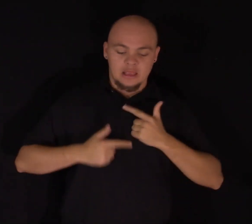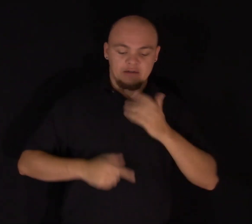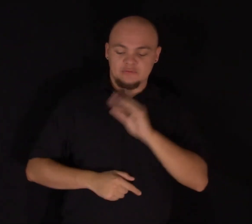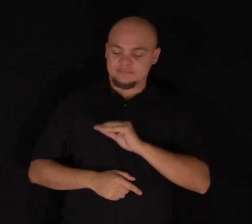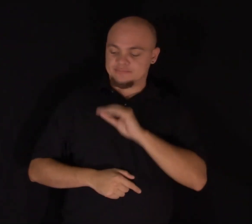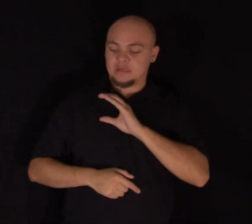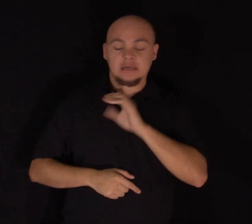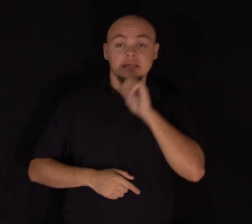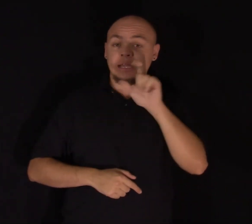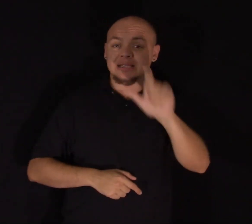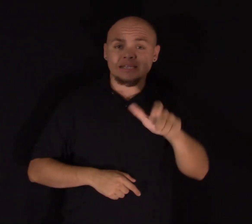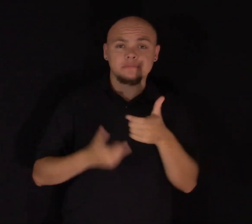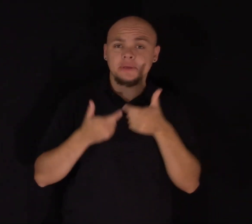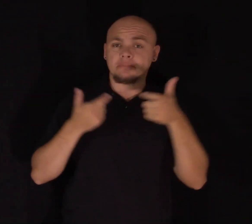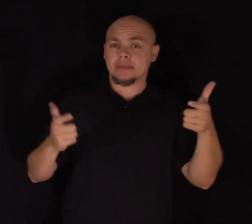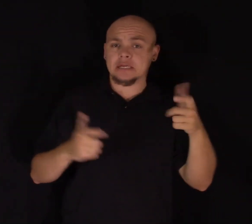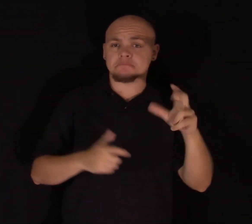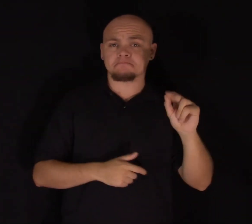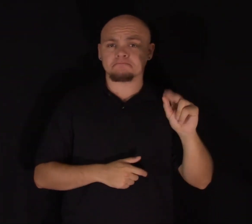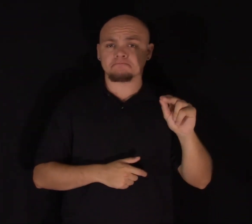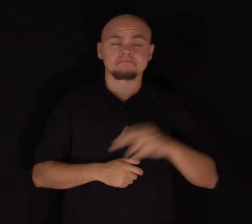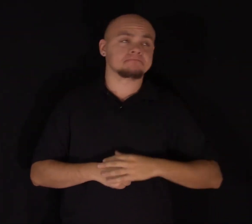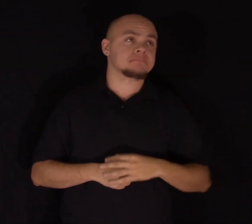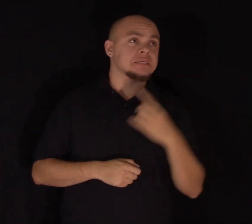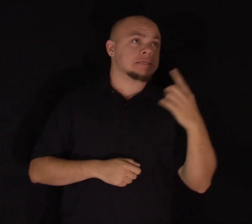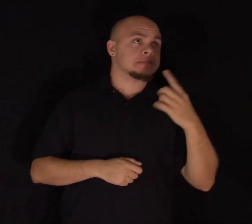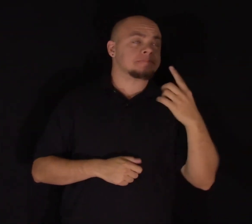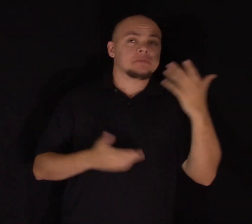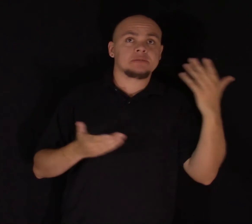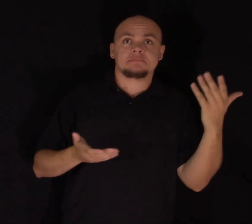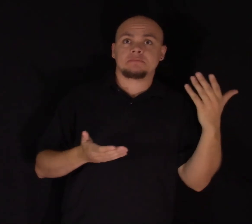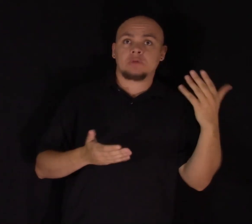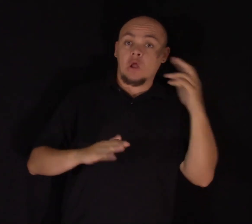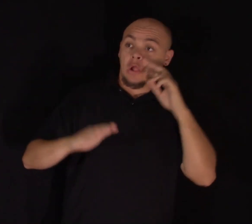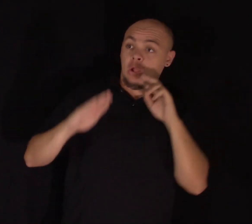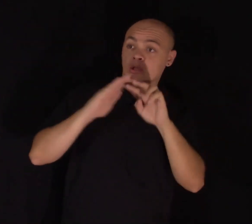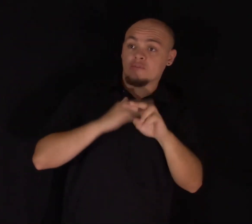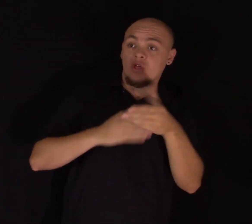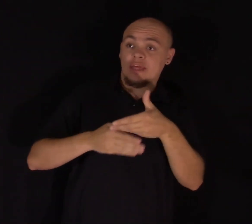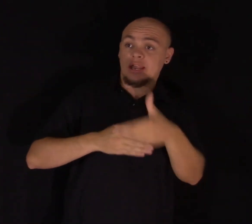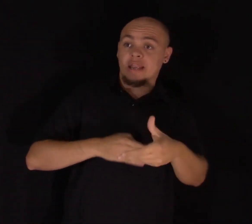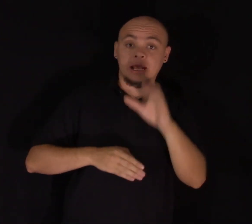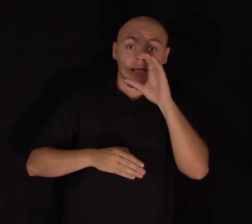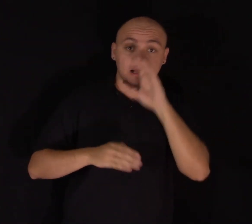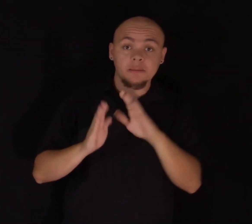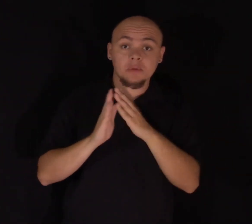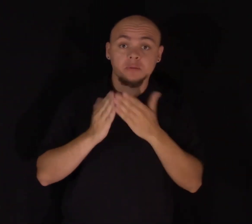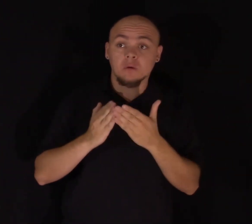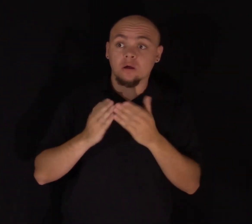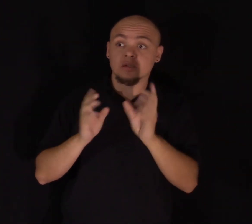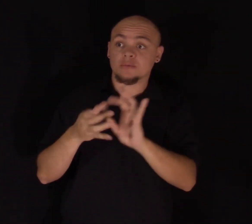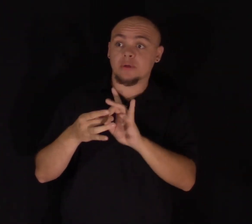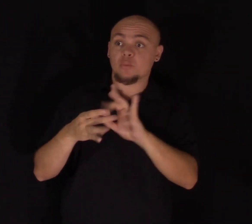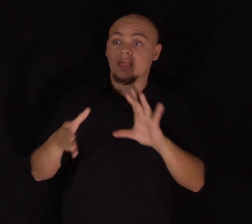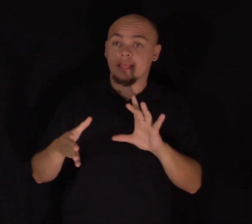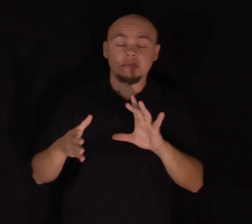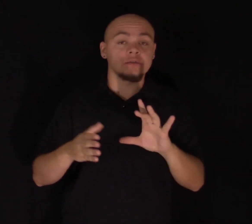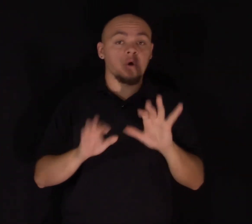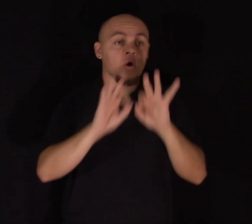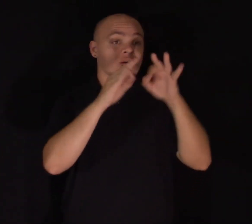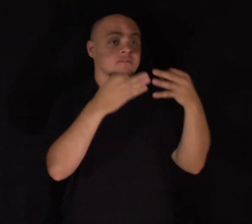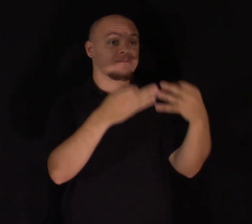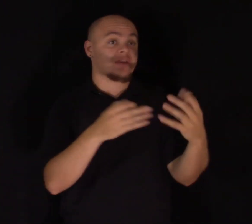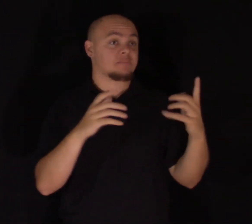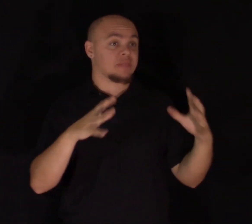be big. It could be anything from looking forward to the next comic book to come out, or going on a large family